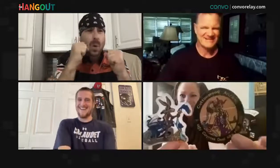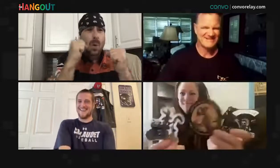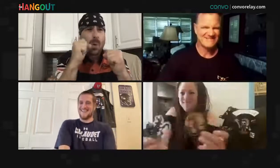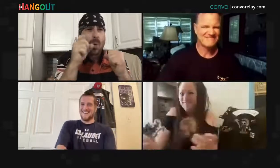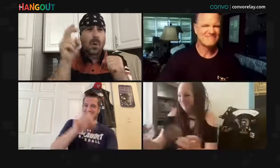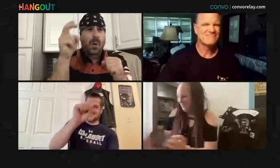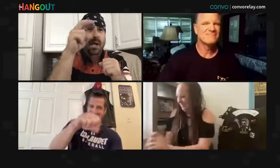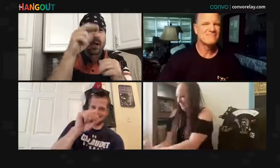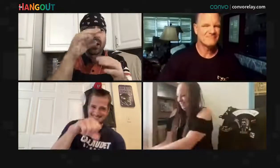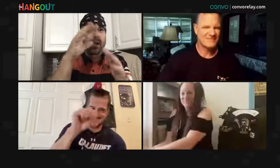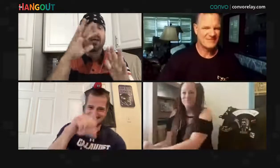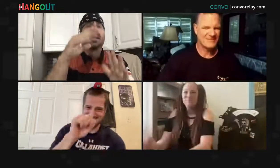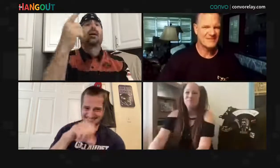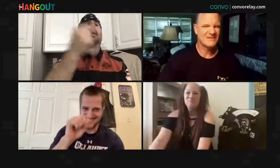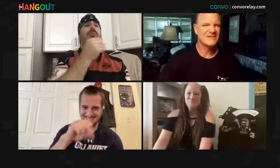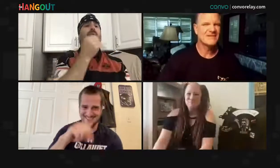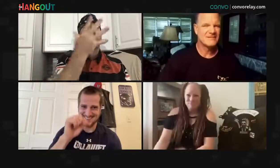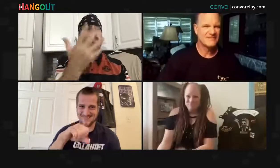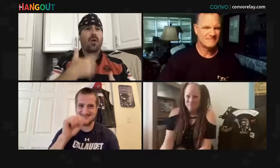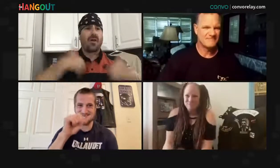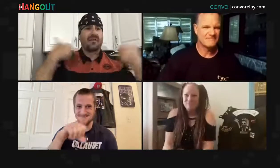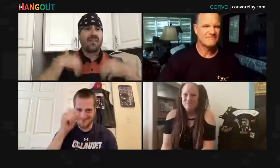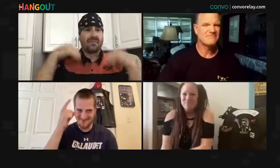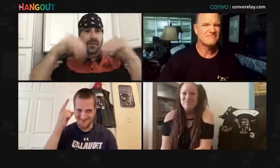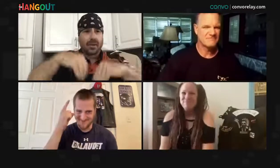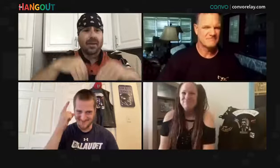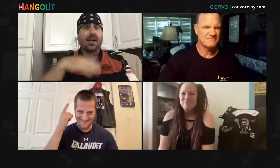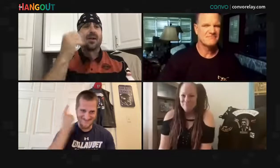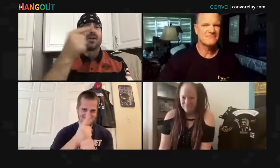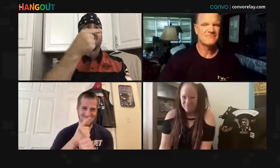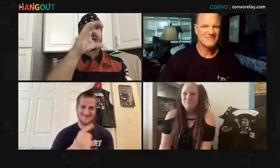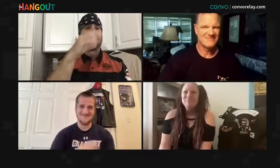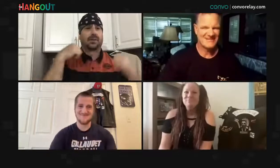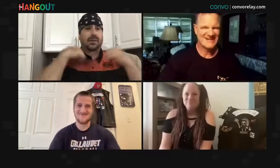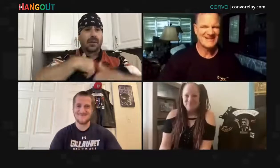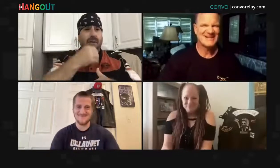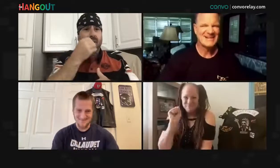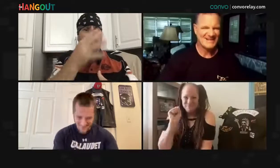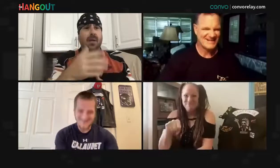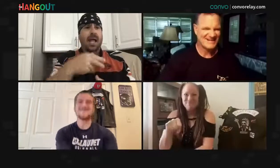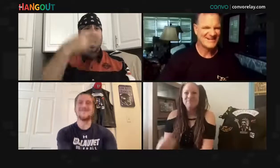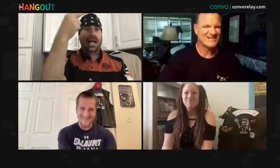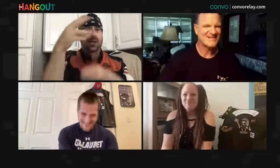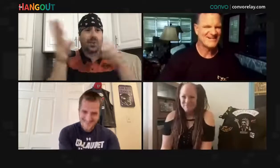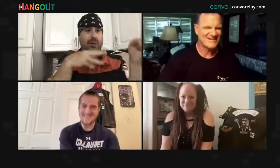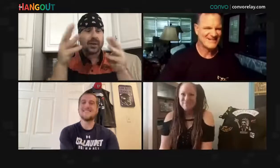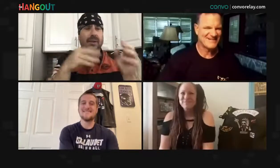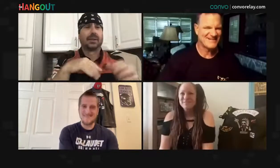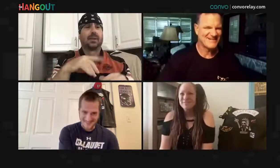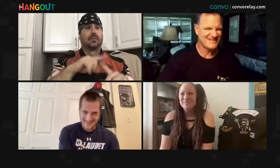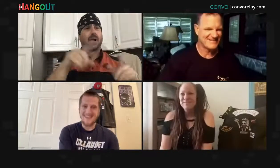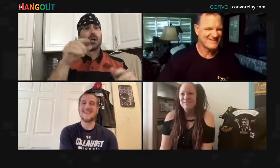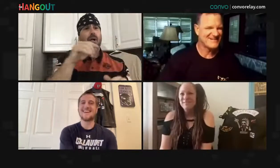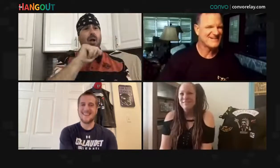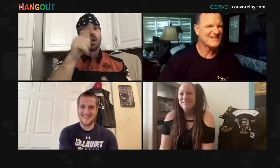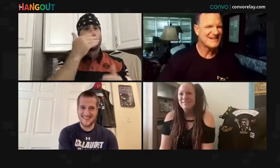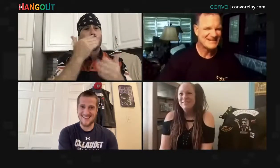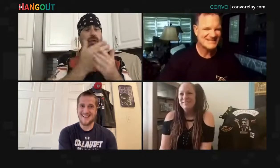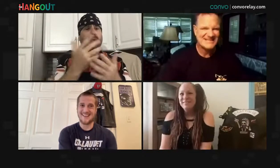Speaking of Flagstaff, yeah, it was so cold riding through there. And Yeah. then, once it got to the hotter states, we would